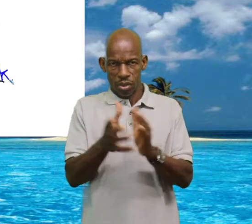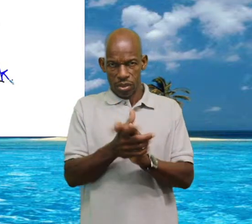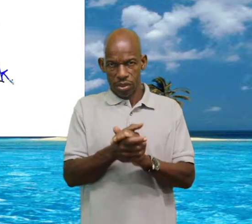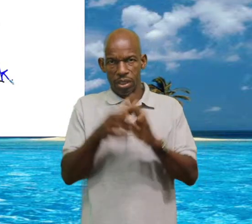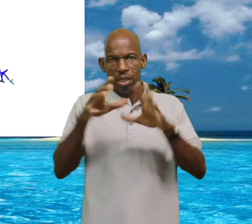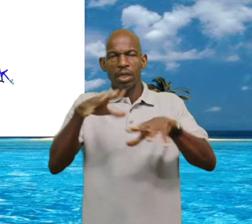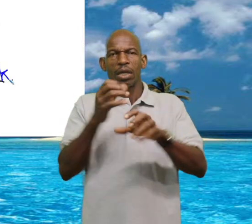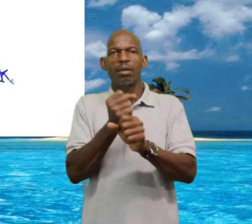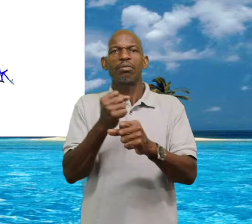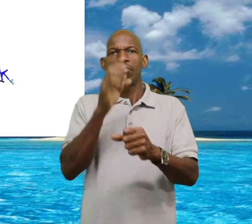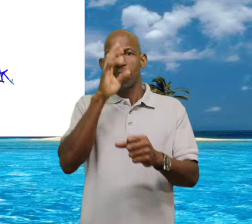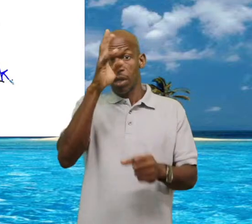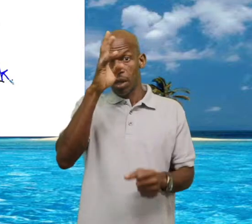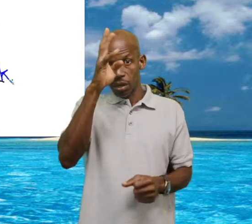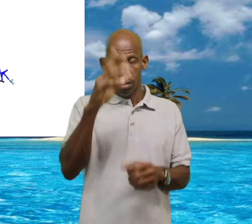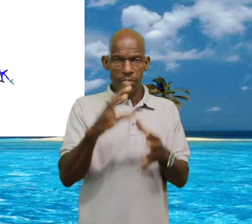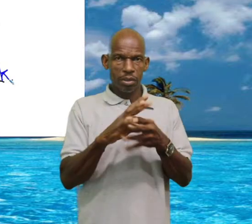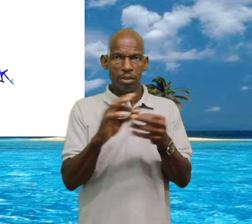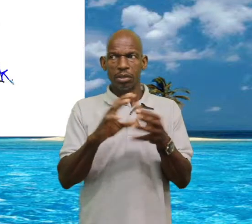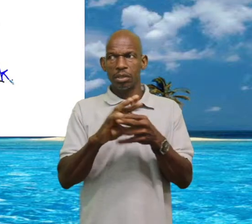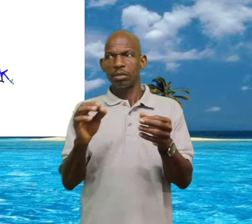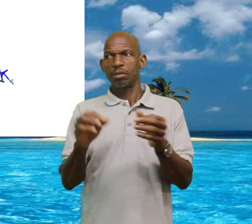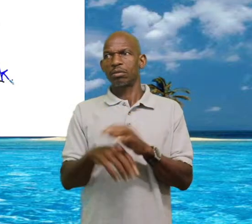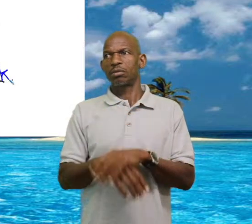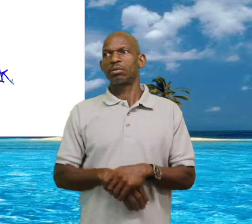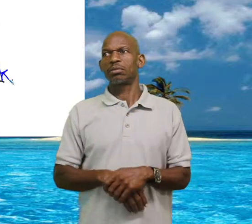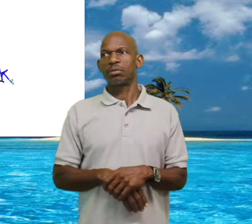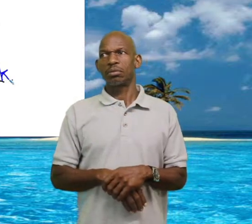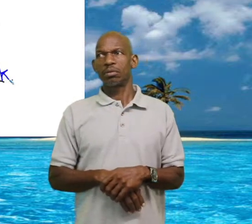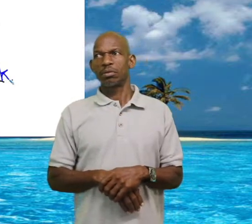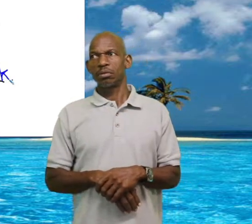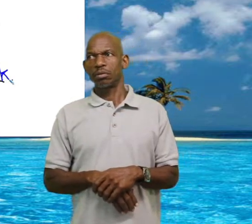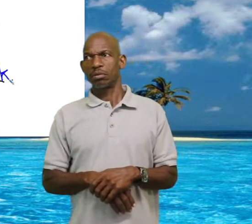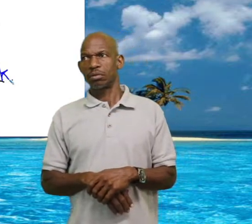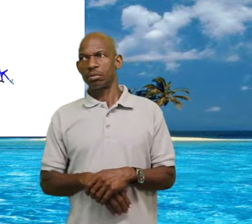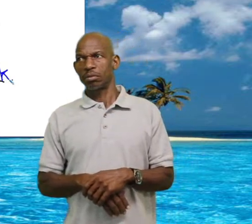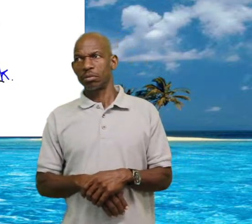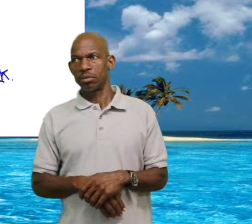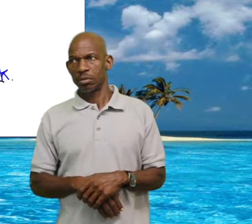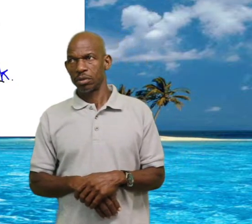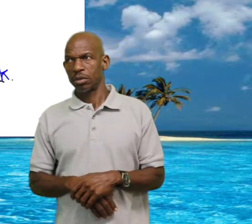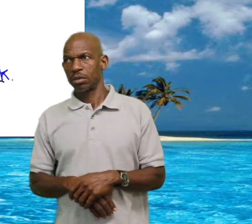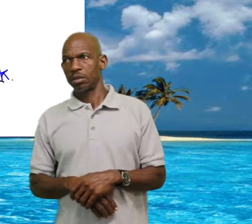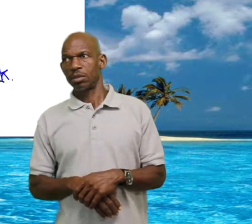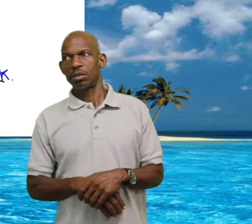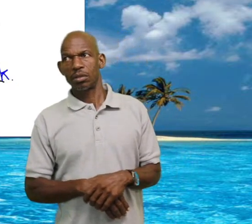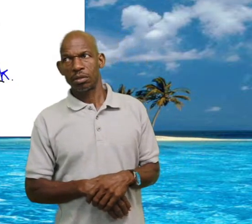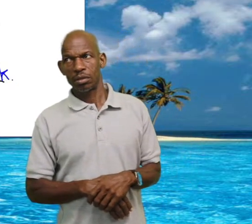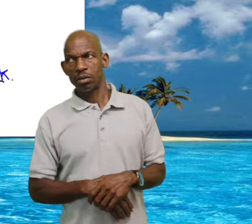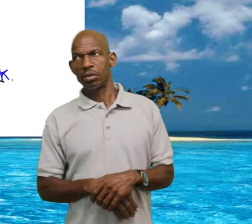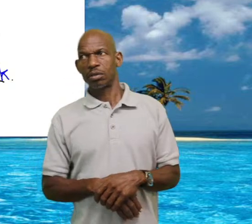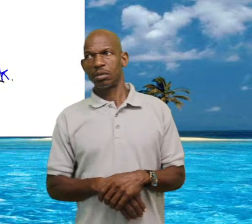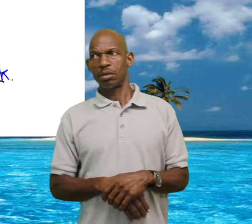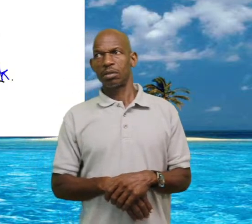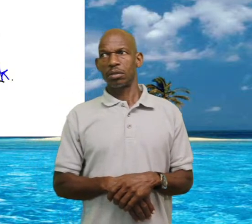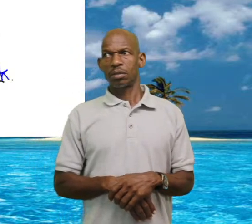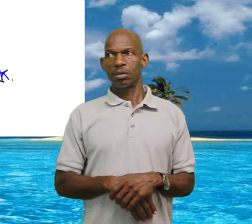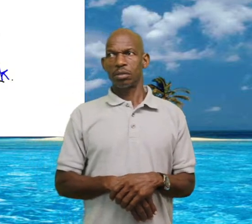make. So this is the second one we used from last. This is from last week. It was a different one. So this is number 2